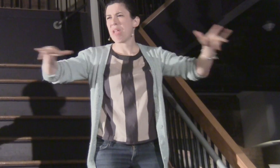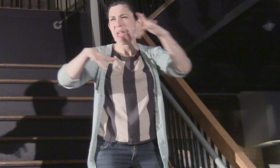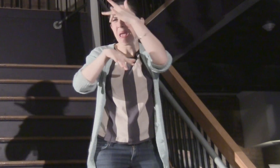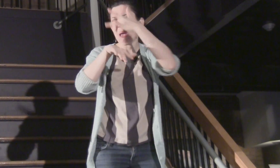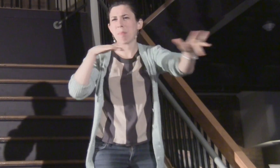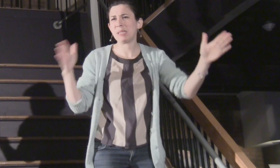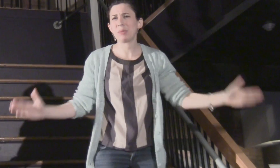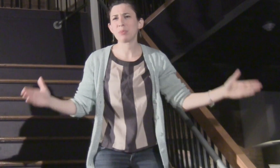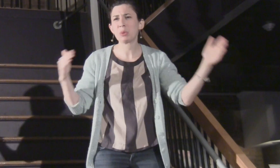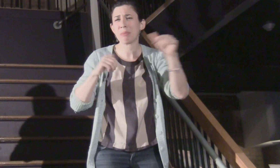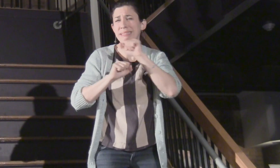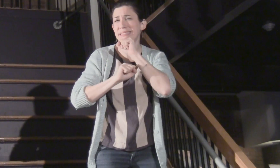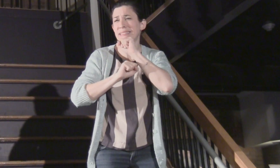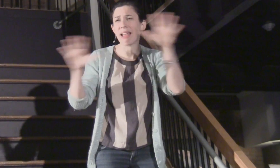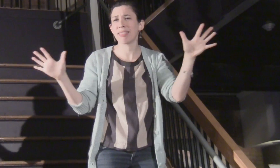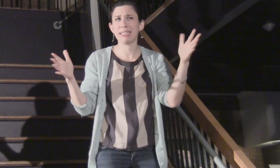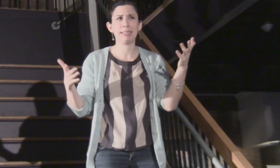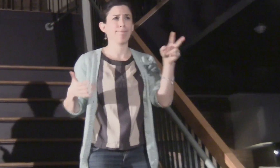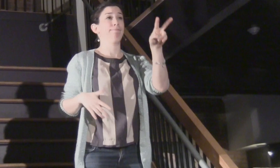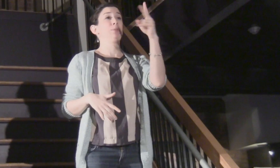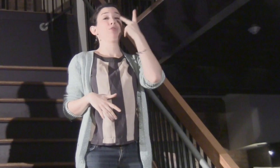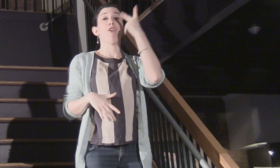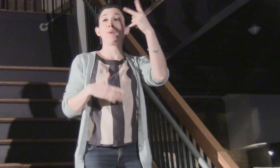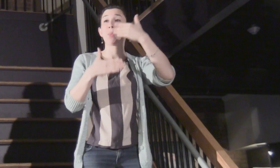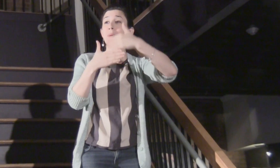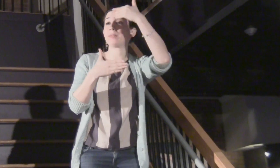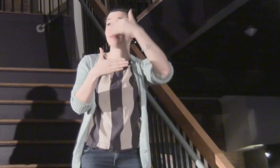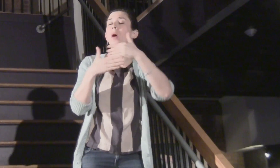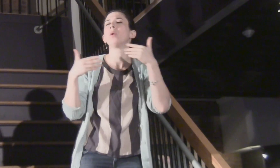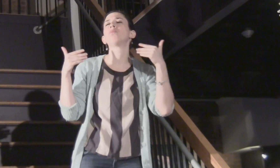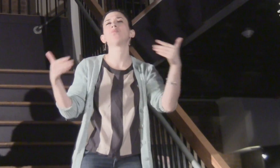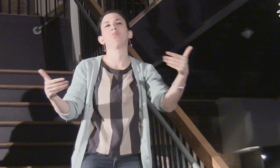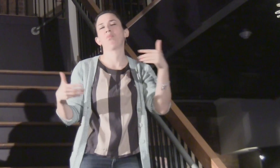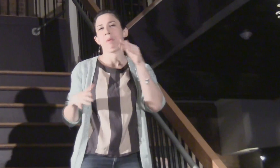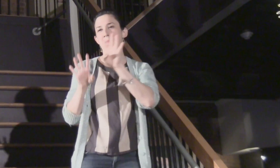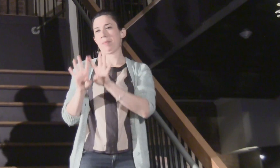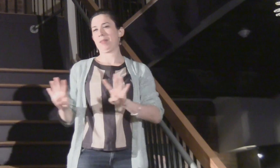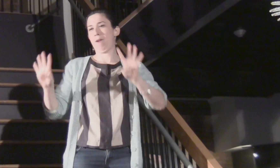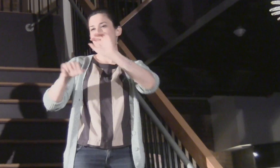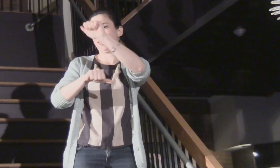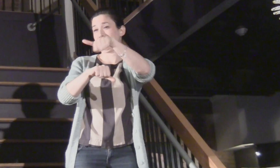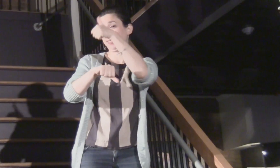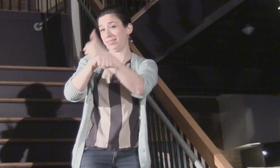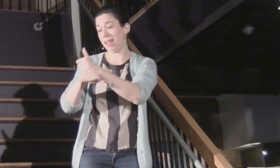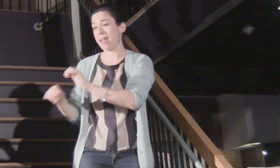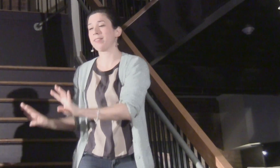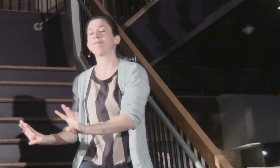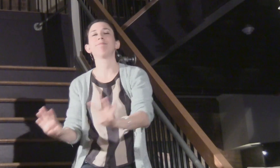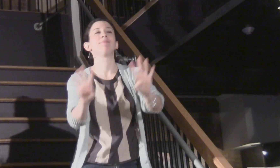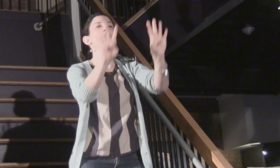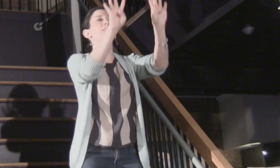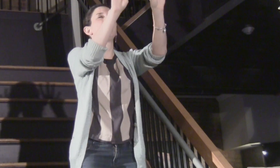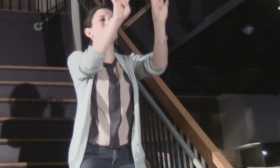and it's completely empty. There's nothing in there. So he set up the menorah by the